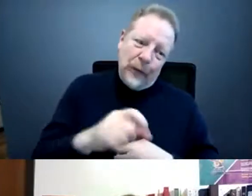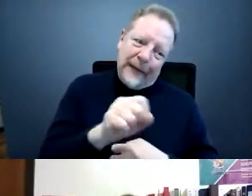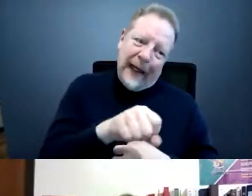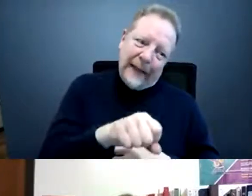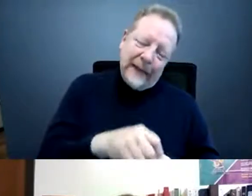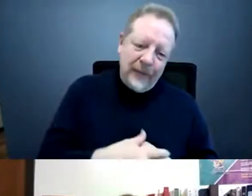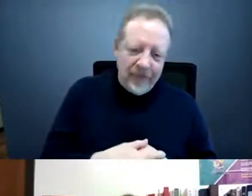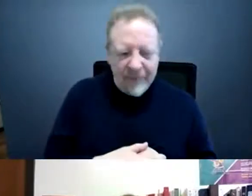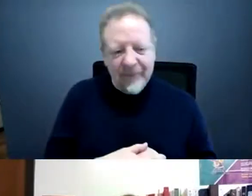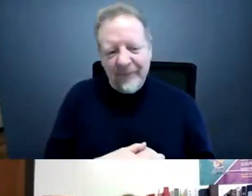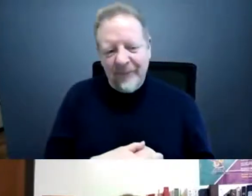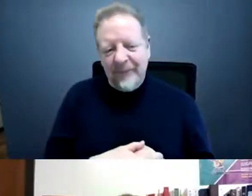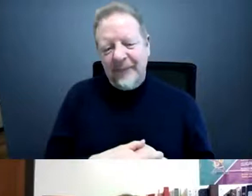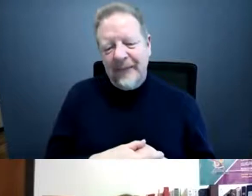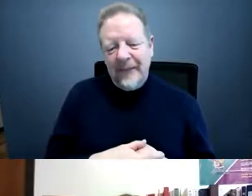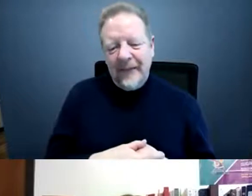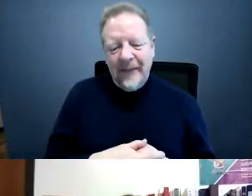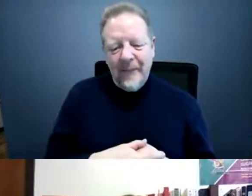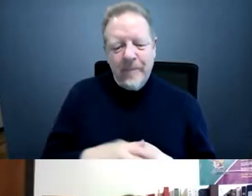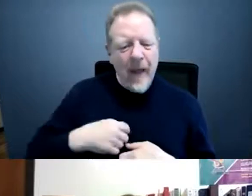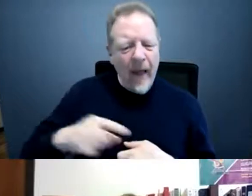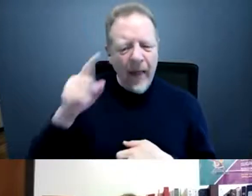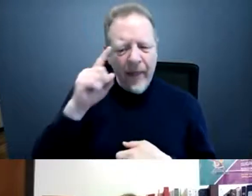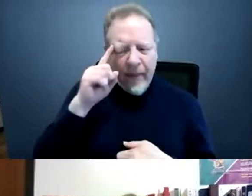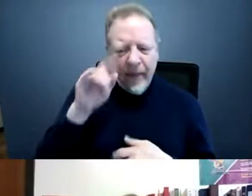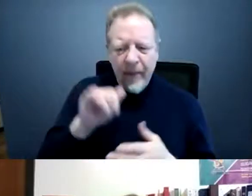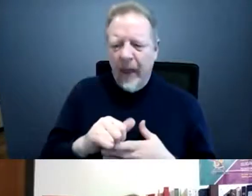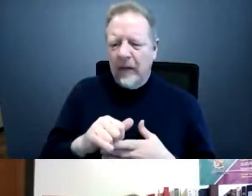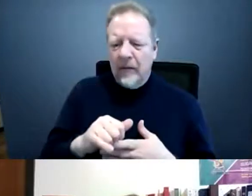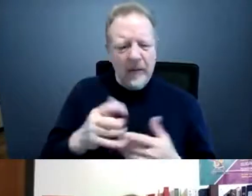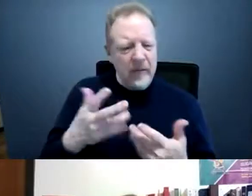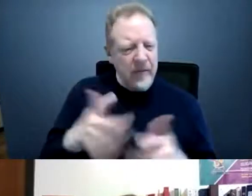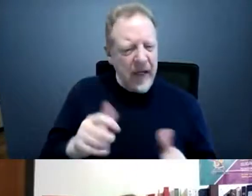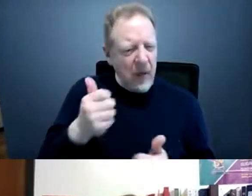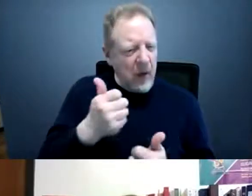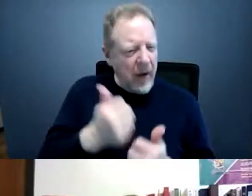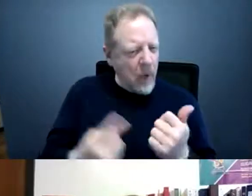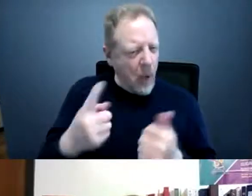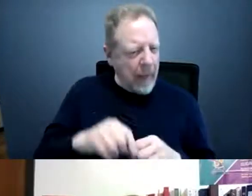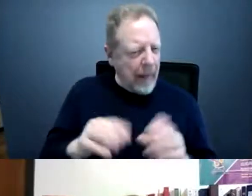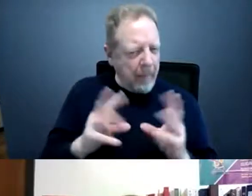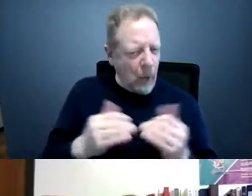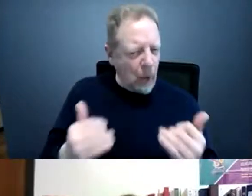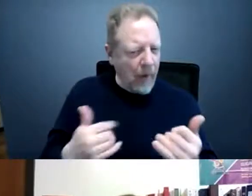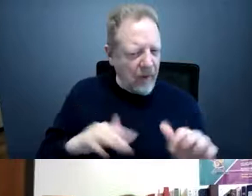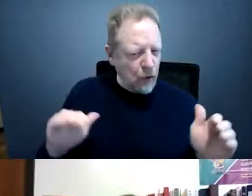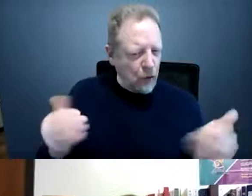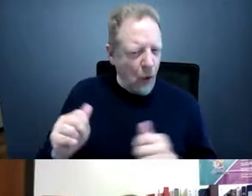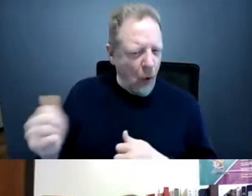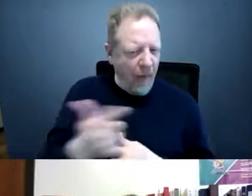No problem. And I think I just about covered everyone who's in the meeting today. Thank you for